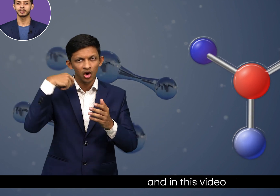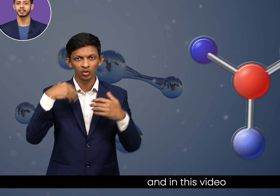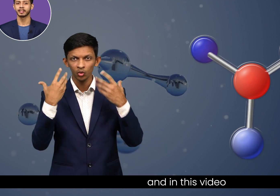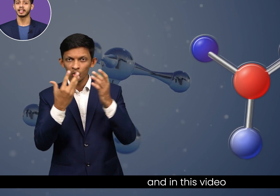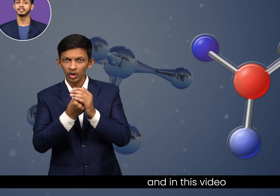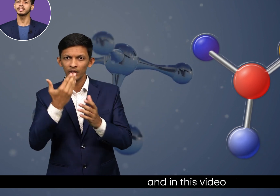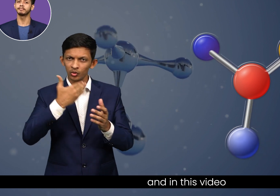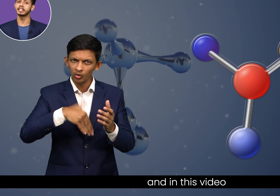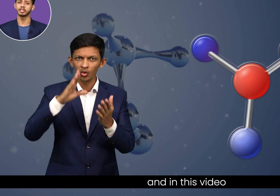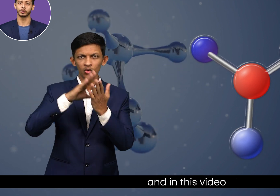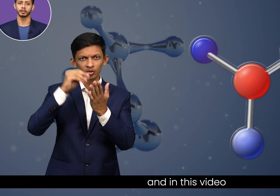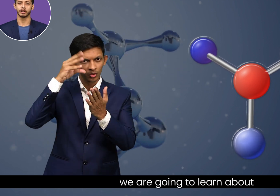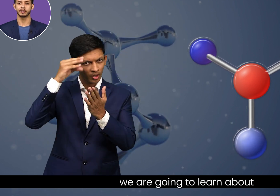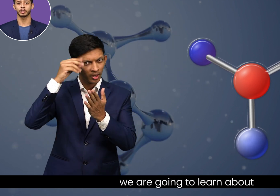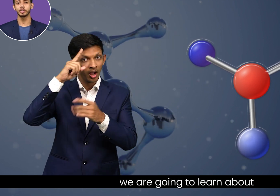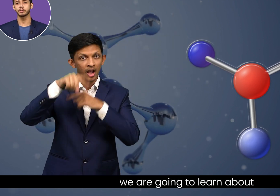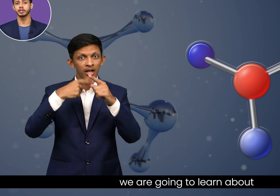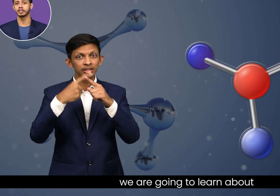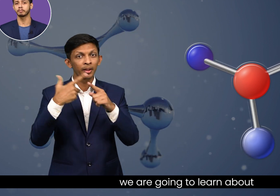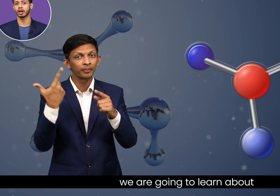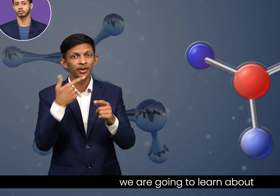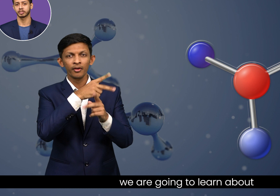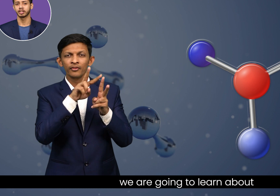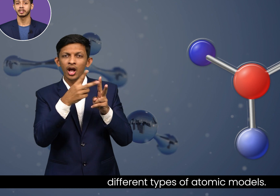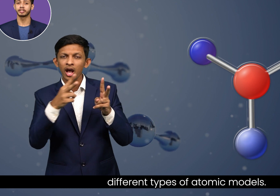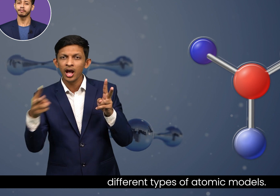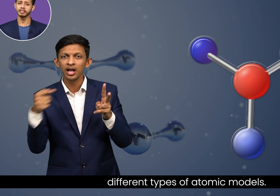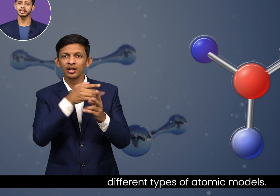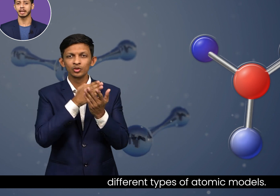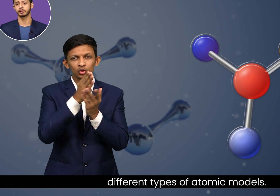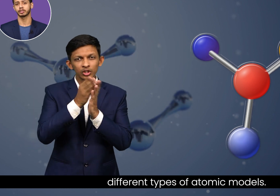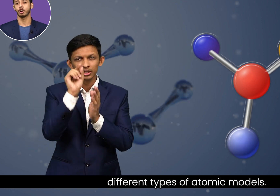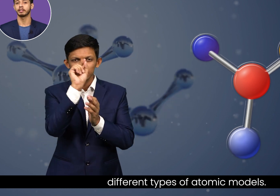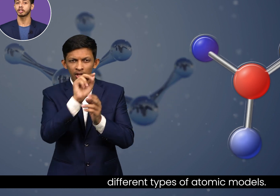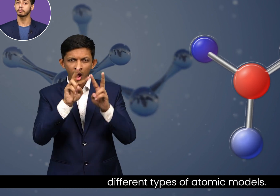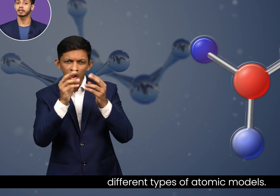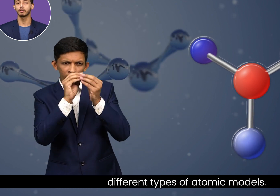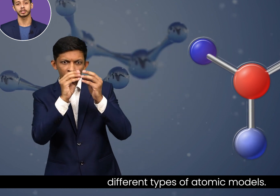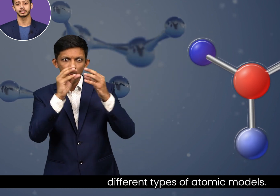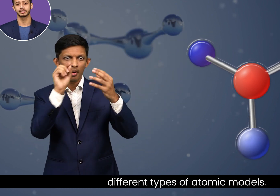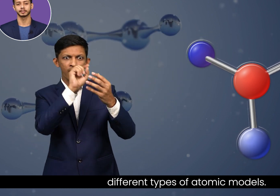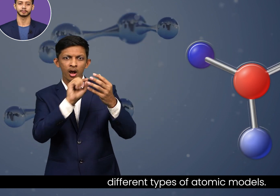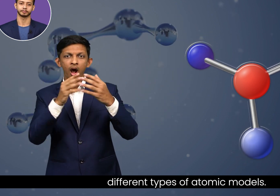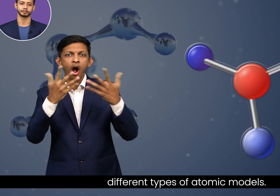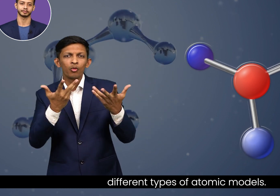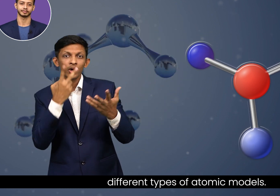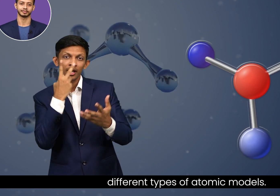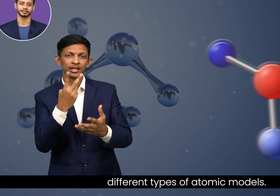And in this video, we are going to learn about different types of atomic models.